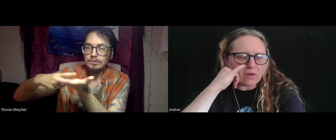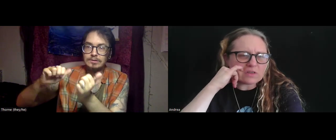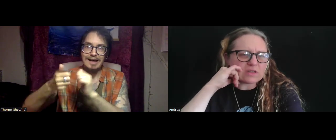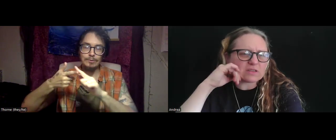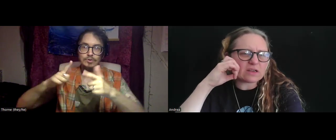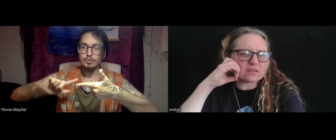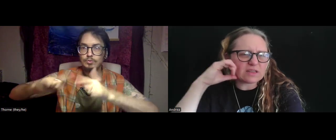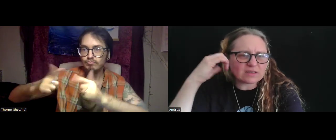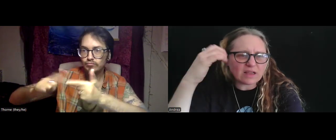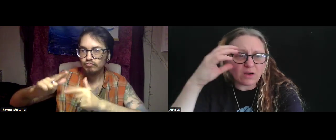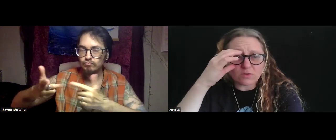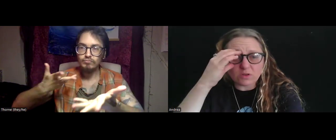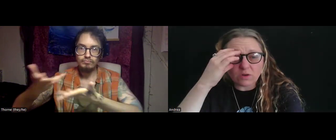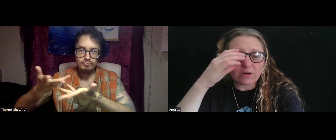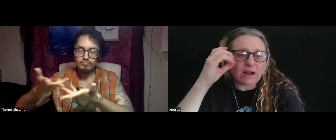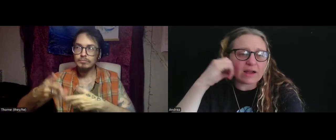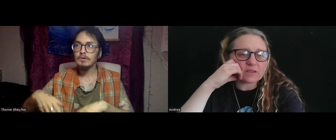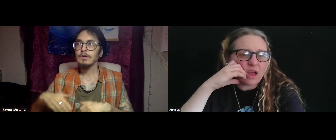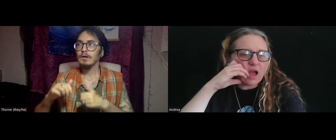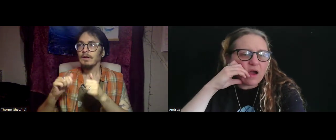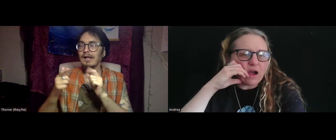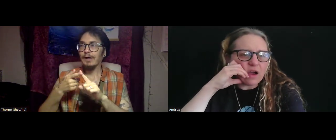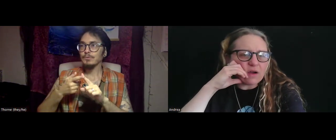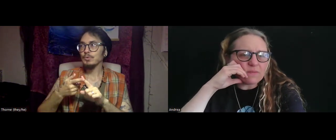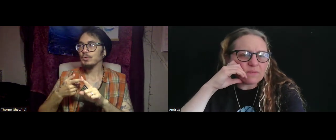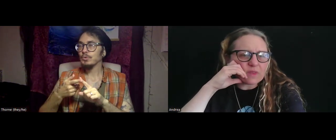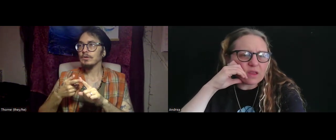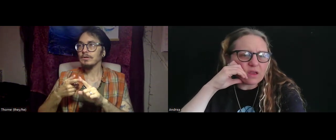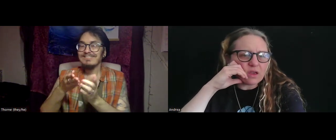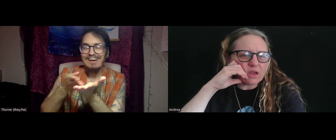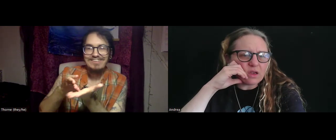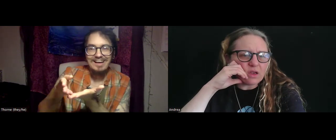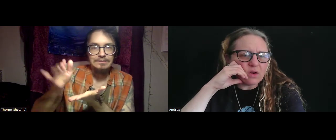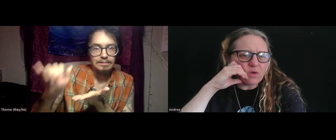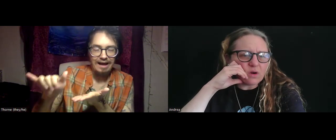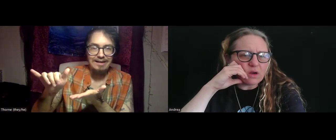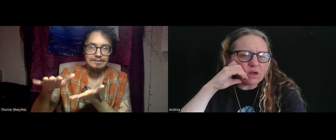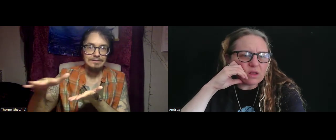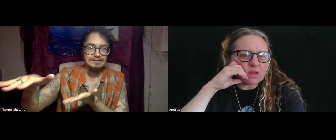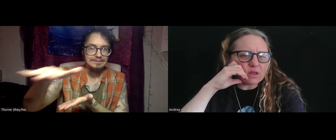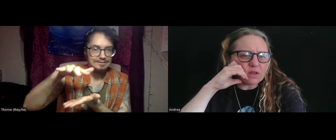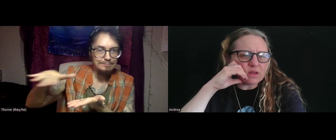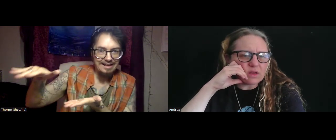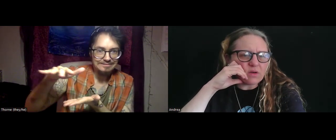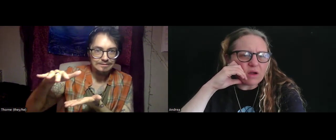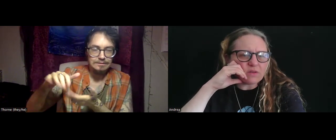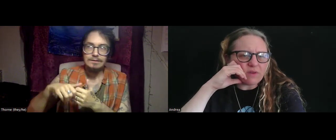to discuss things, how to interact, uh, you know, how to divide up